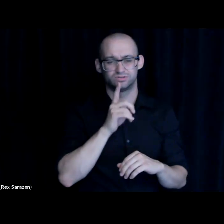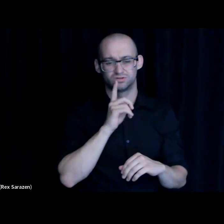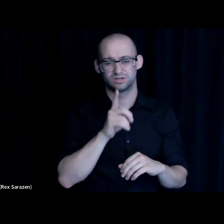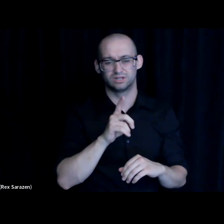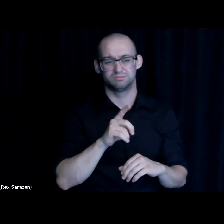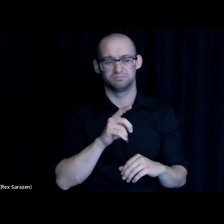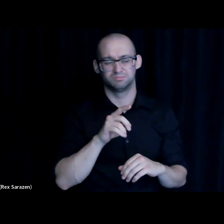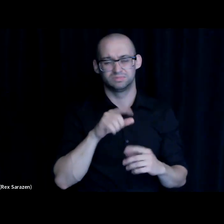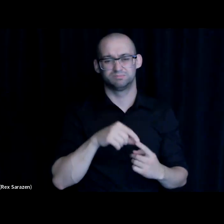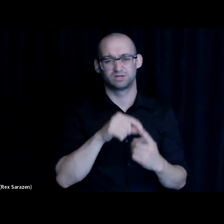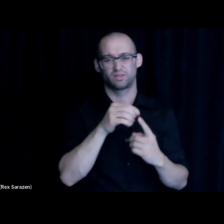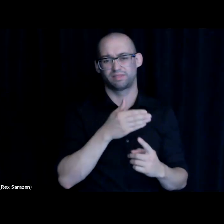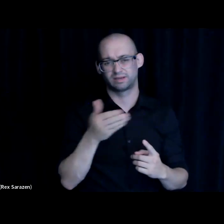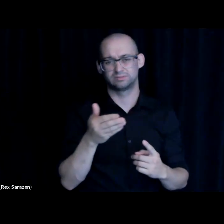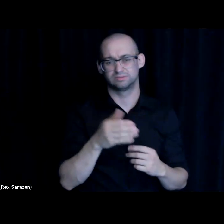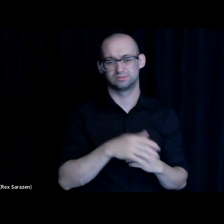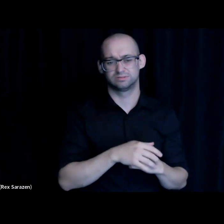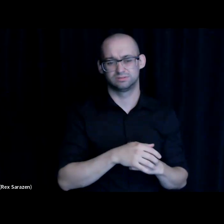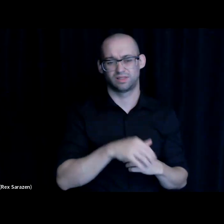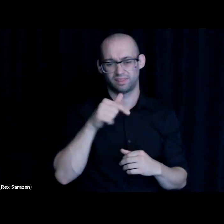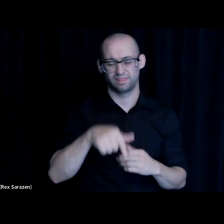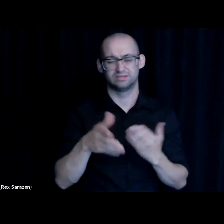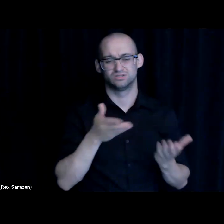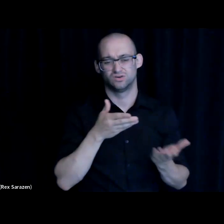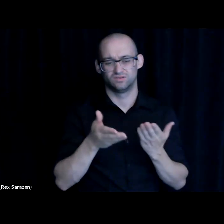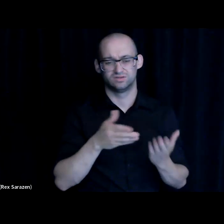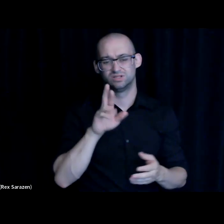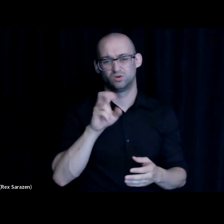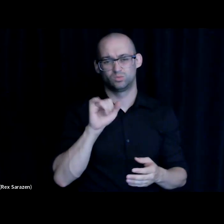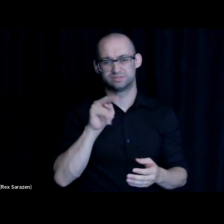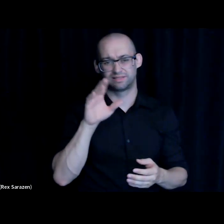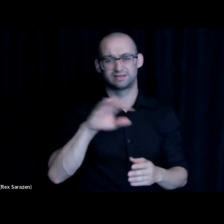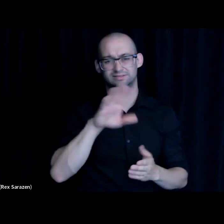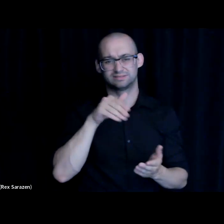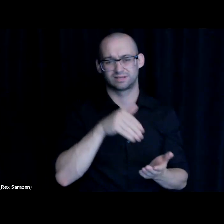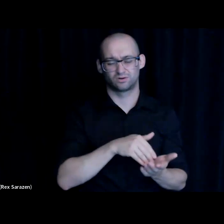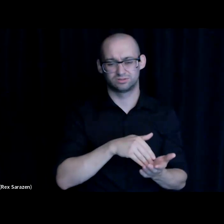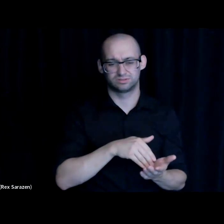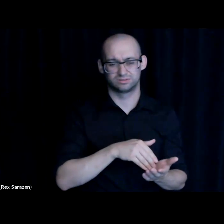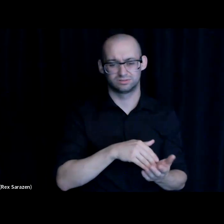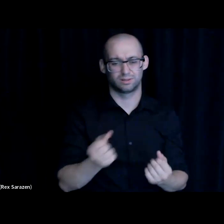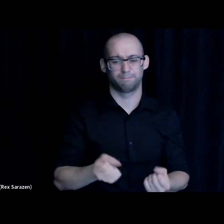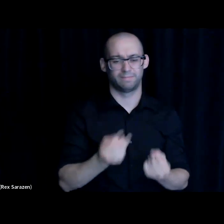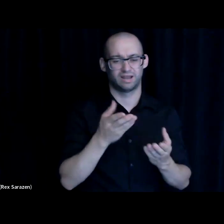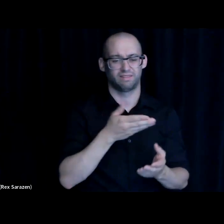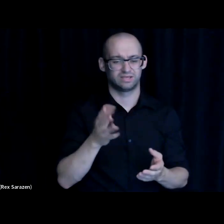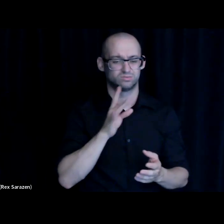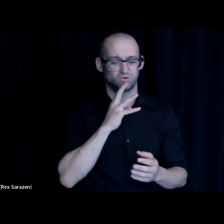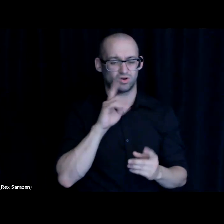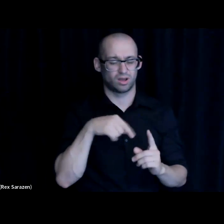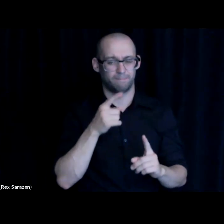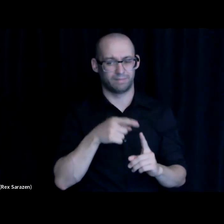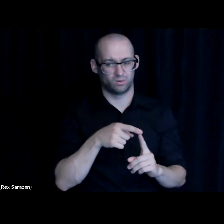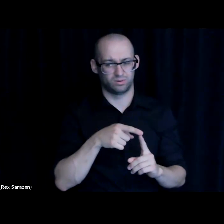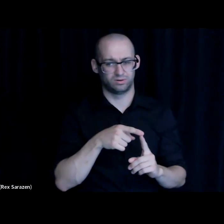things, particularly the service at the resilience centers, you know, among many of the things that you've talked about. And I